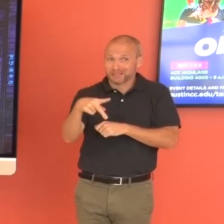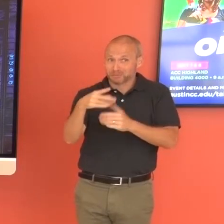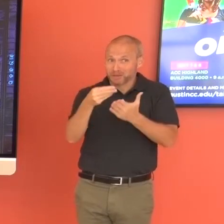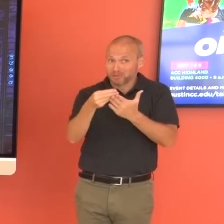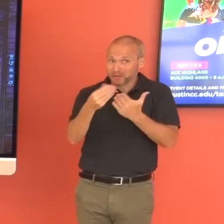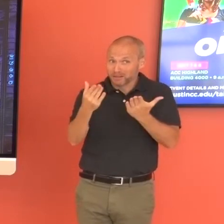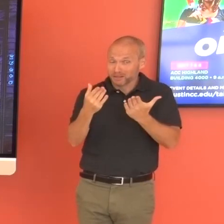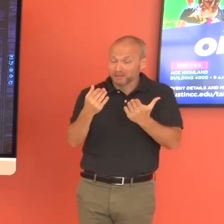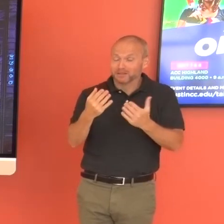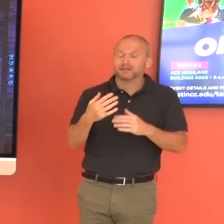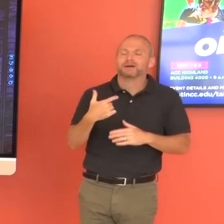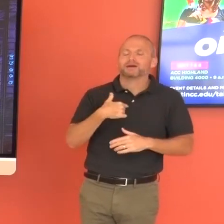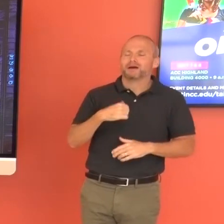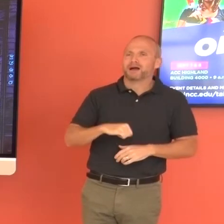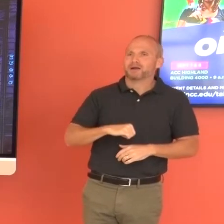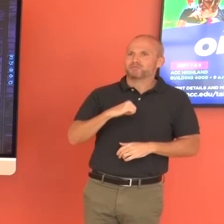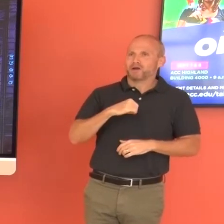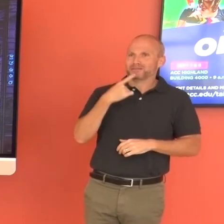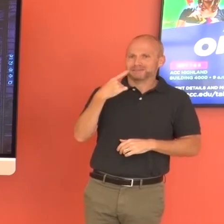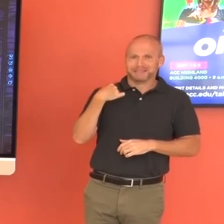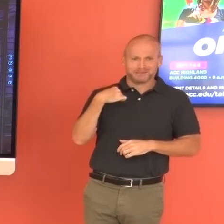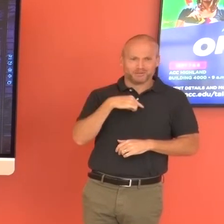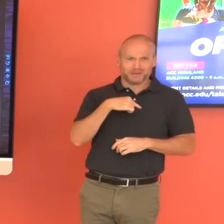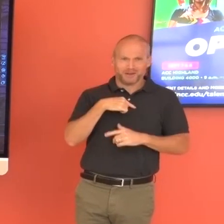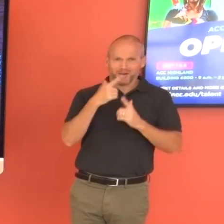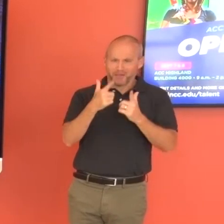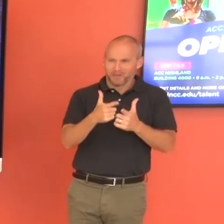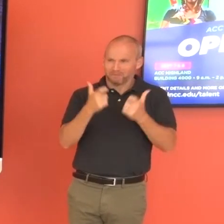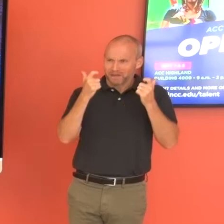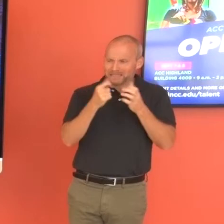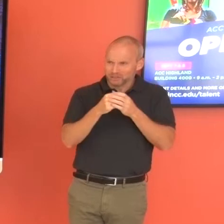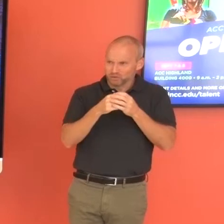Well, I'm proud to say we are the fastest growing